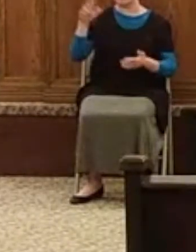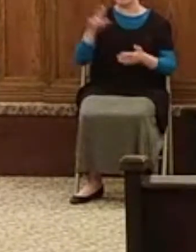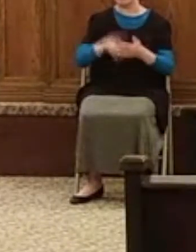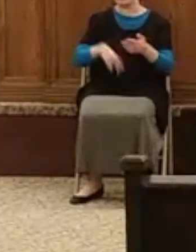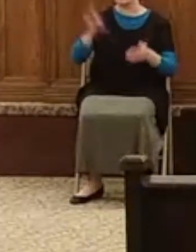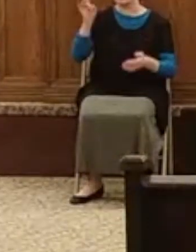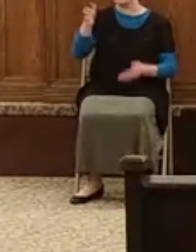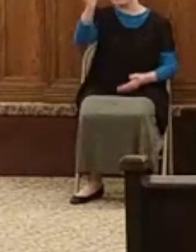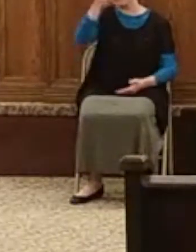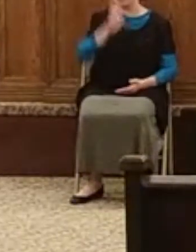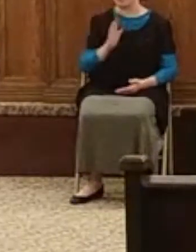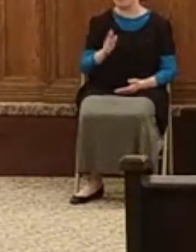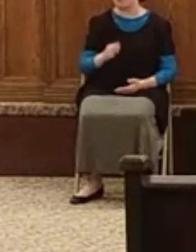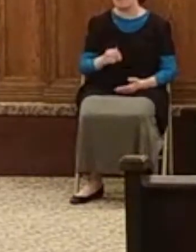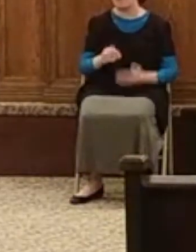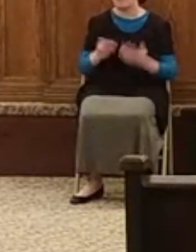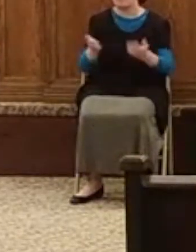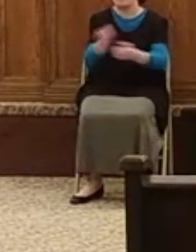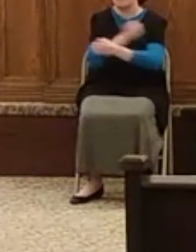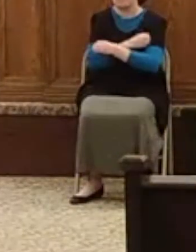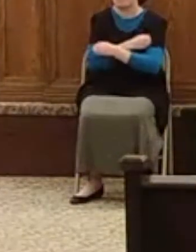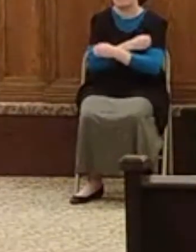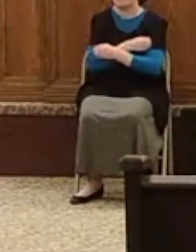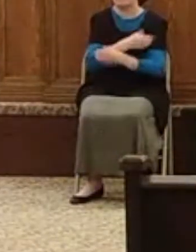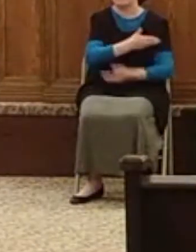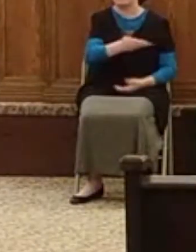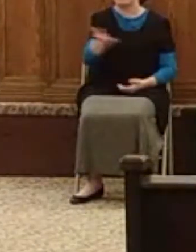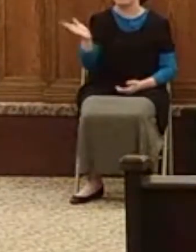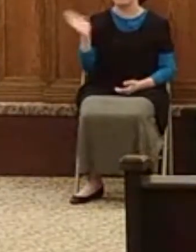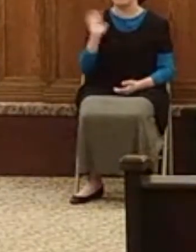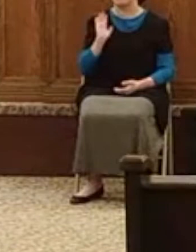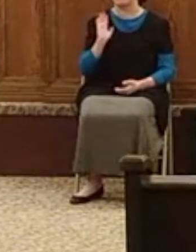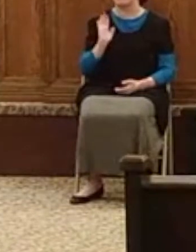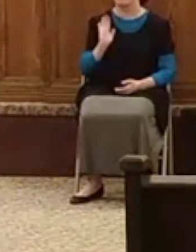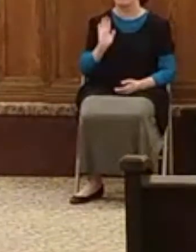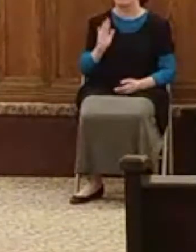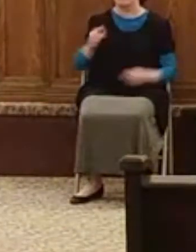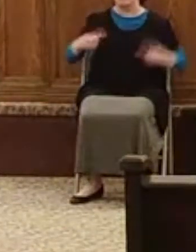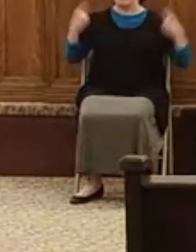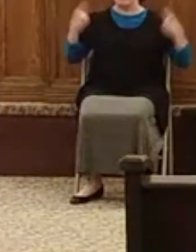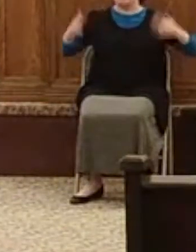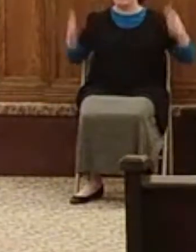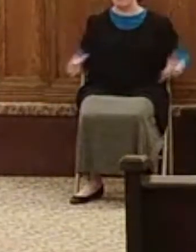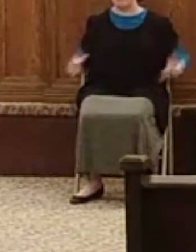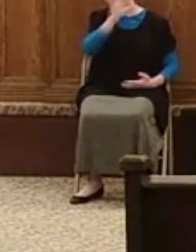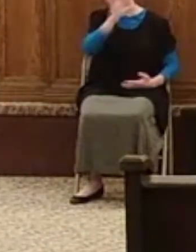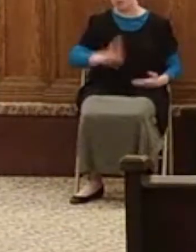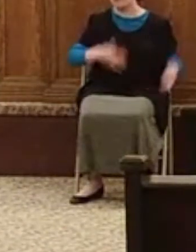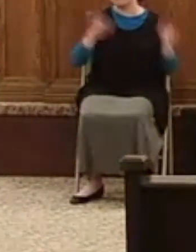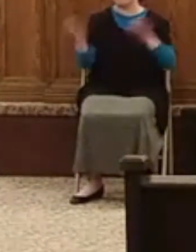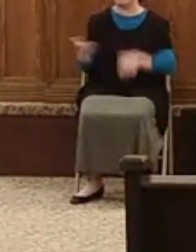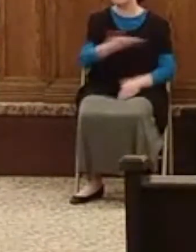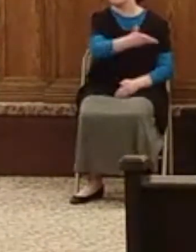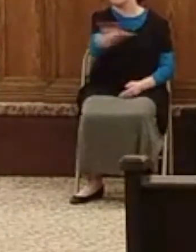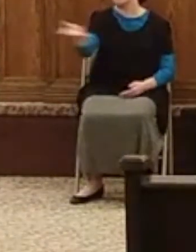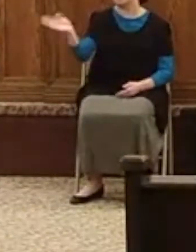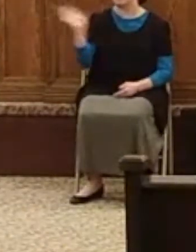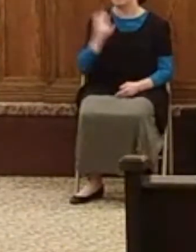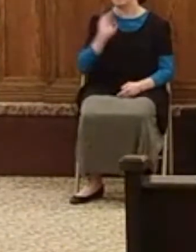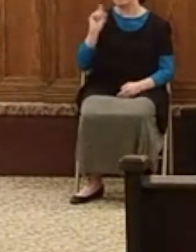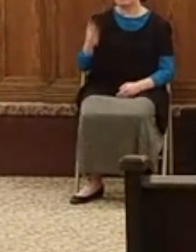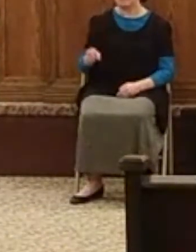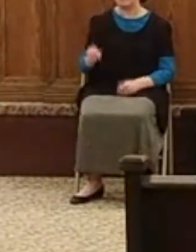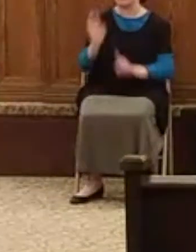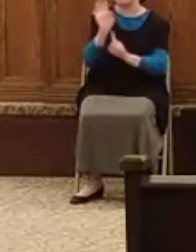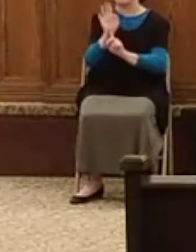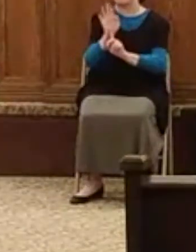verse number 8, but God commendeth his love toward us, and that while we were yet sinners, Christ died for us.